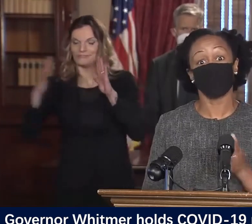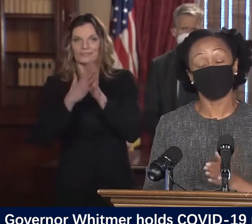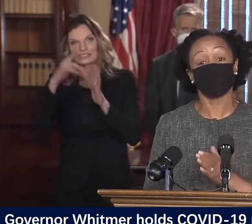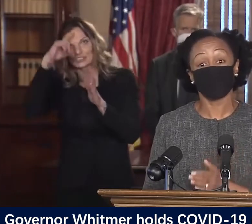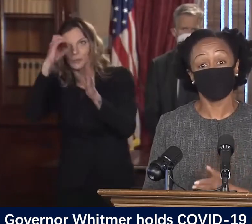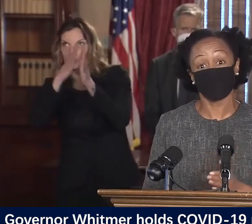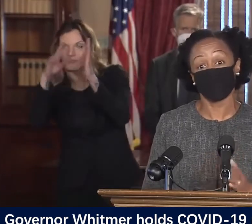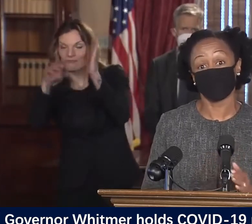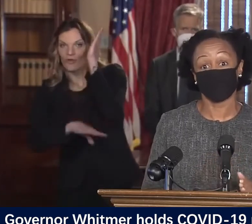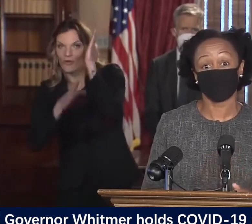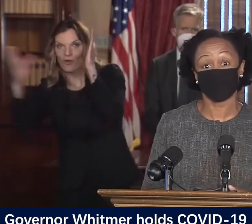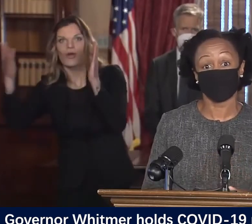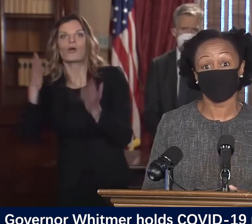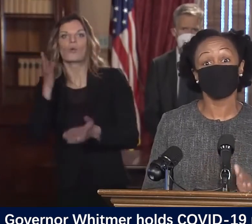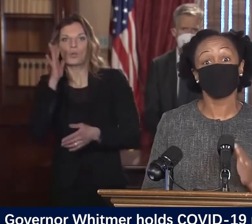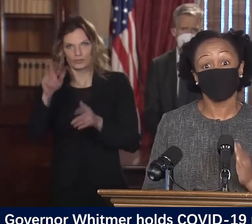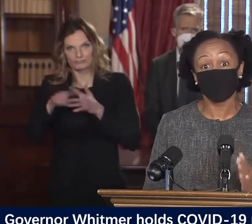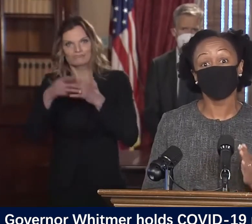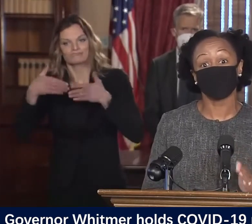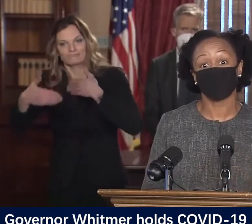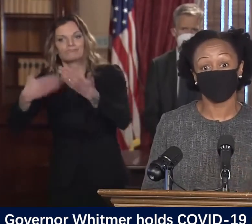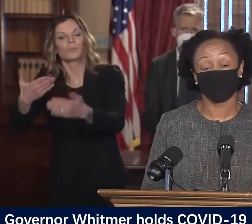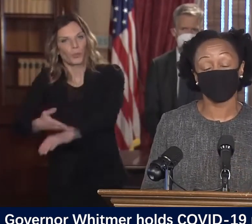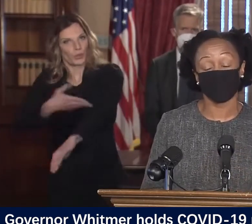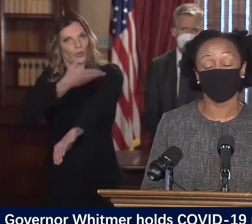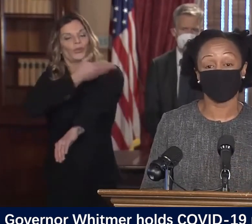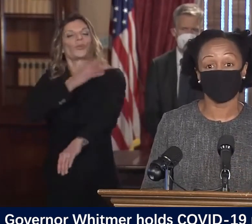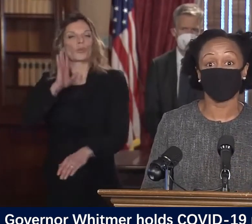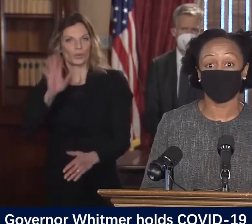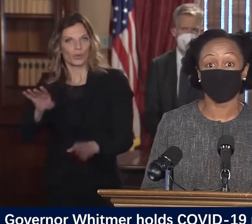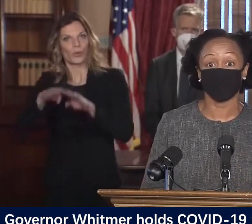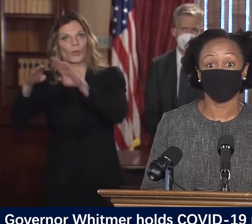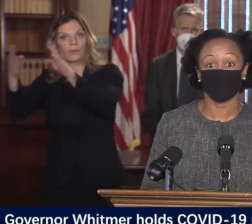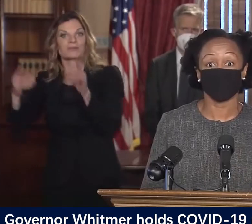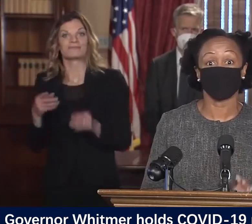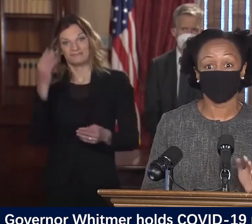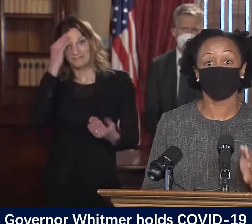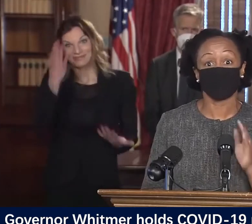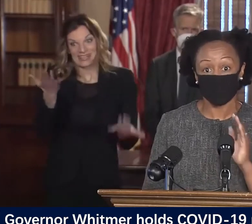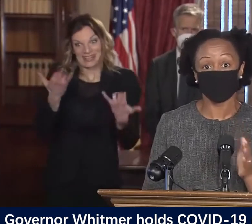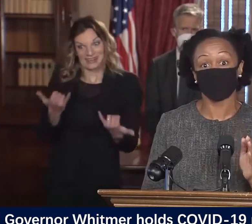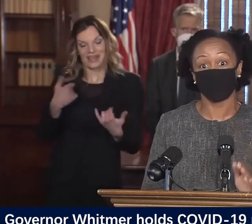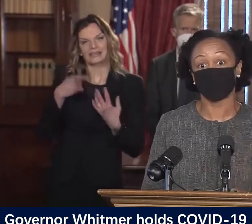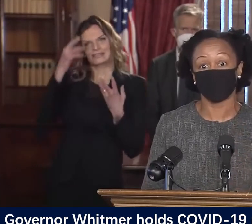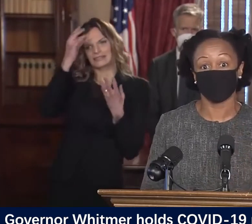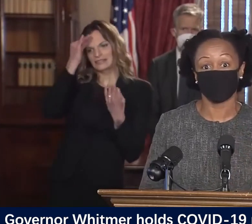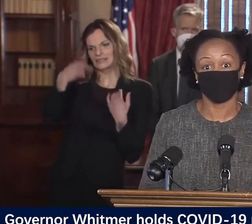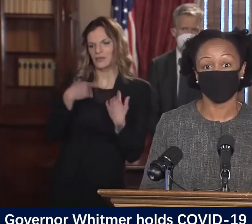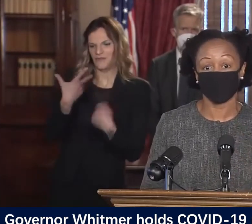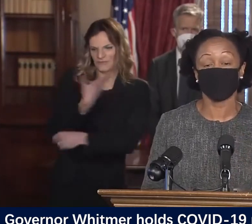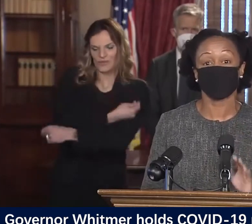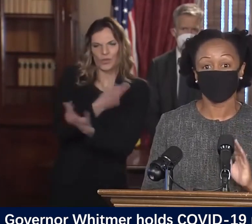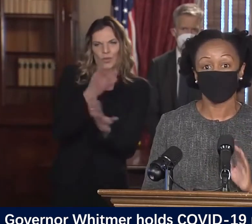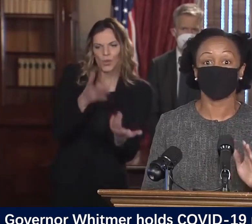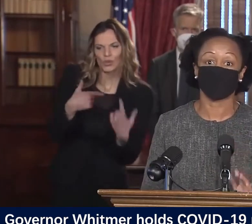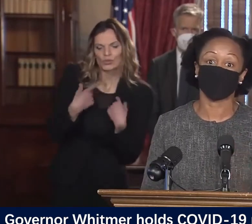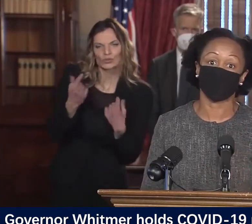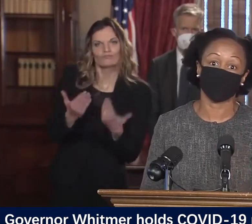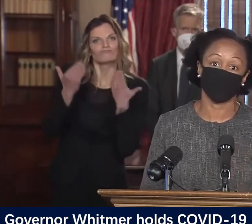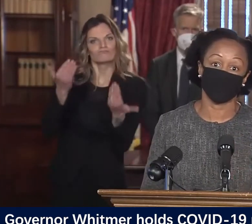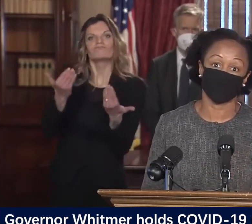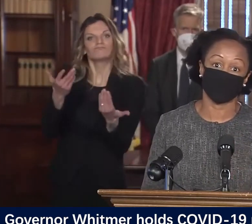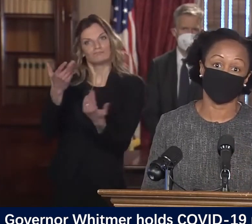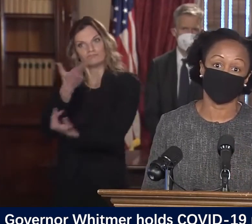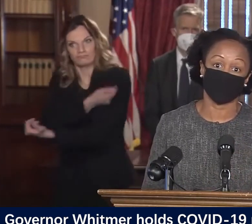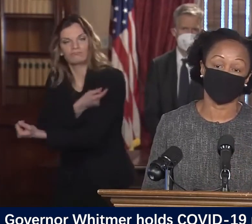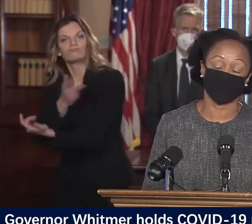then when it's your turn to get your vaccine, please start thinking now about how you can get it, because even if one person is immune, that's one less